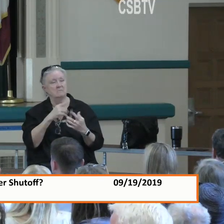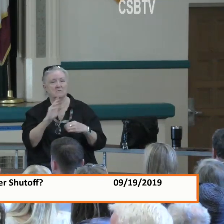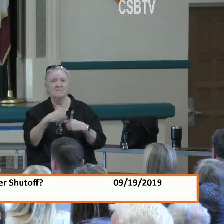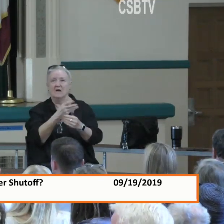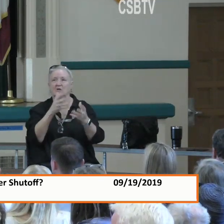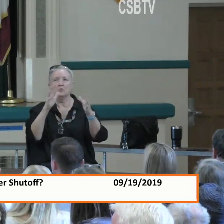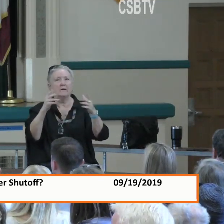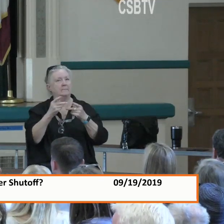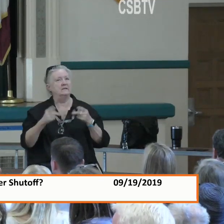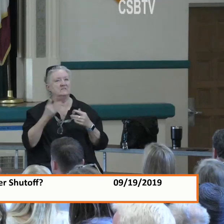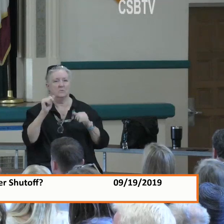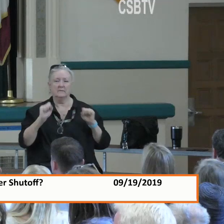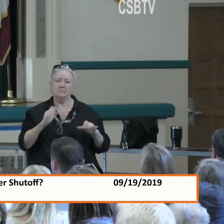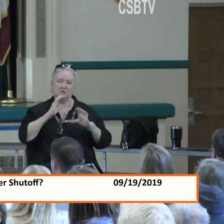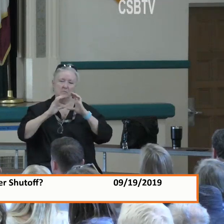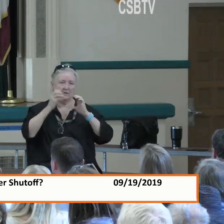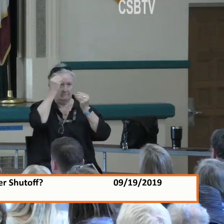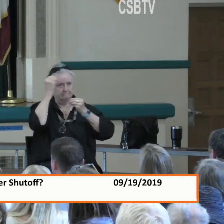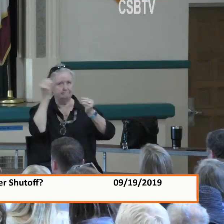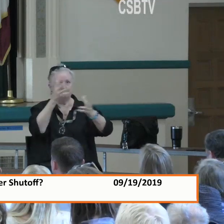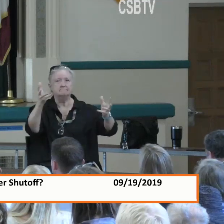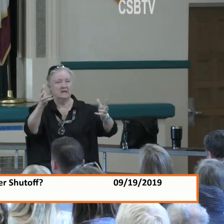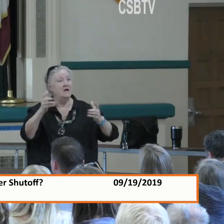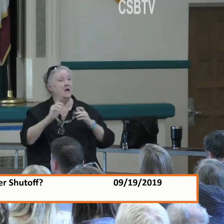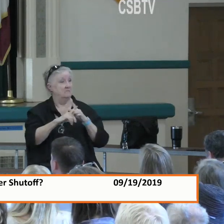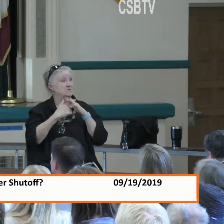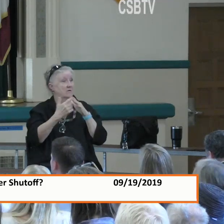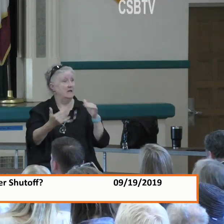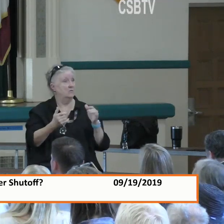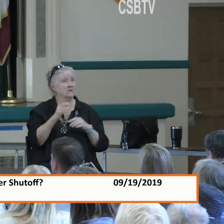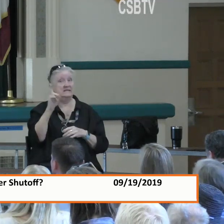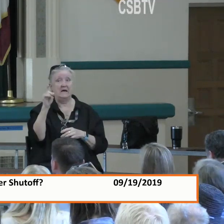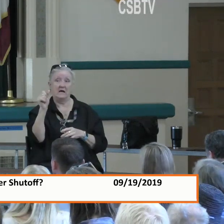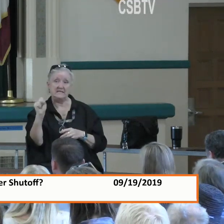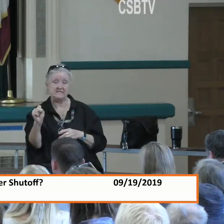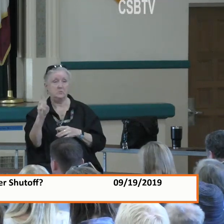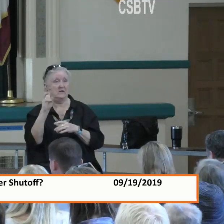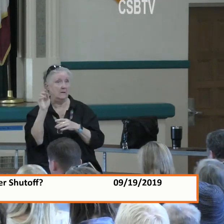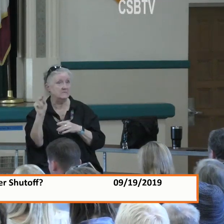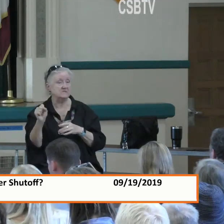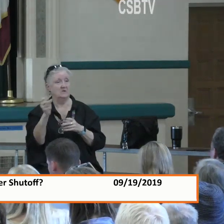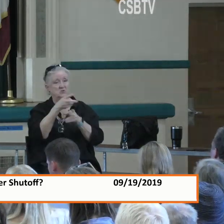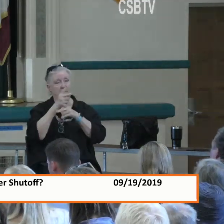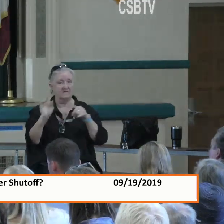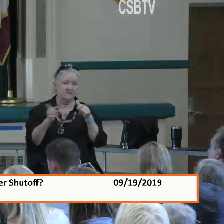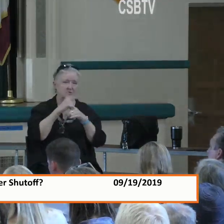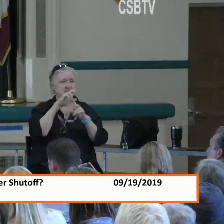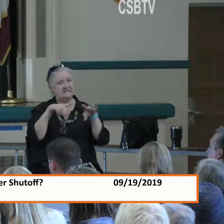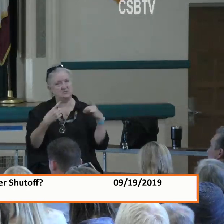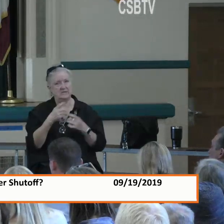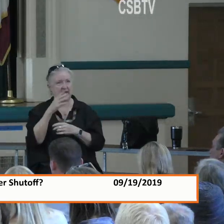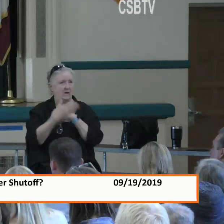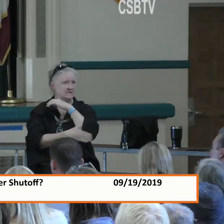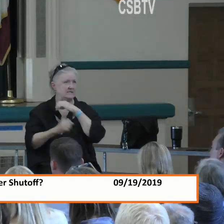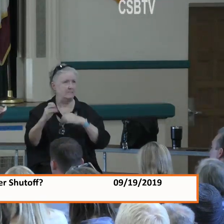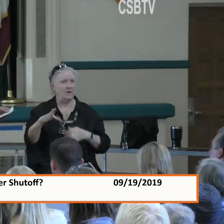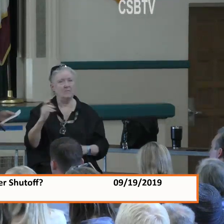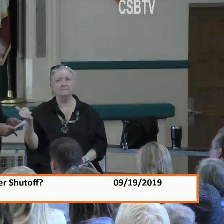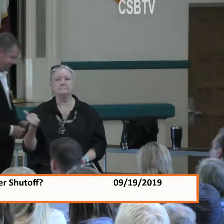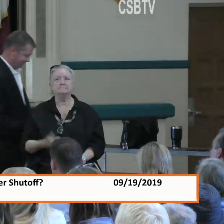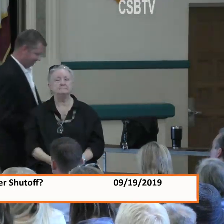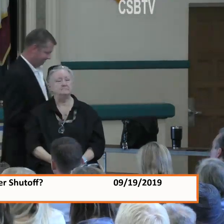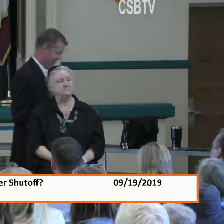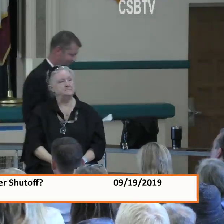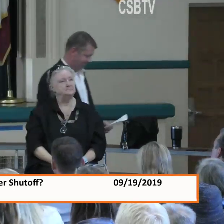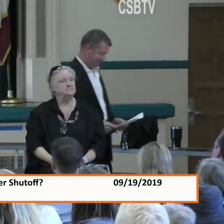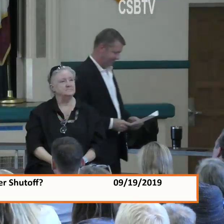for us to be able to communicate. So I'm going to go ahead and start us out with Doss Williams, Supervisor, 1st District, County Santa Barbara.